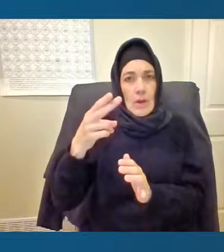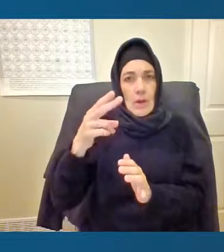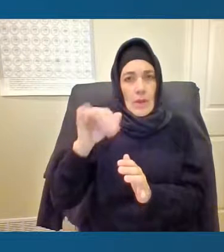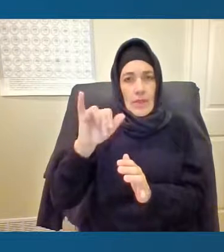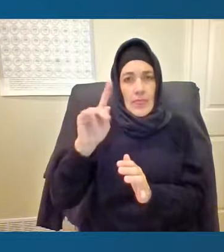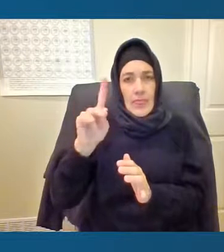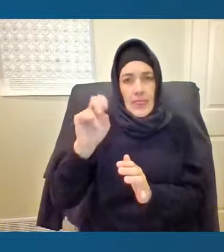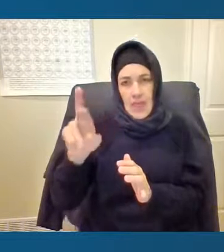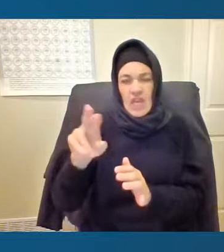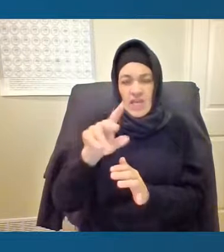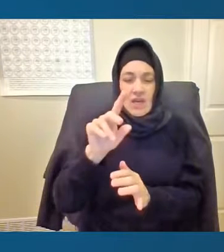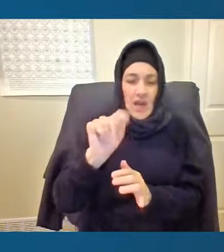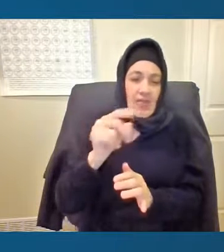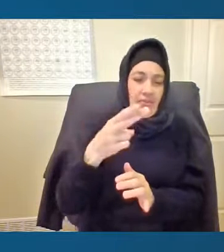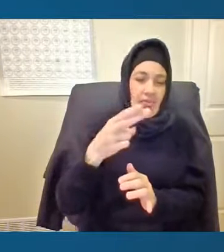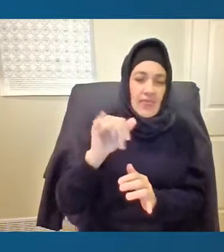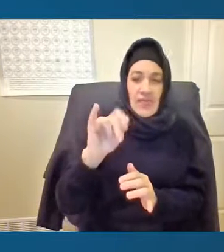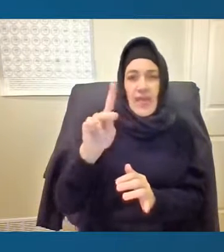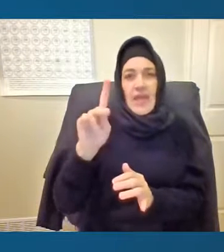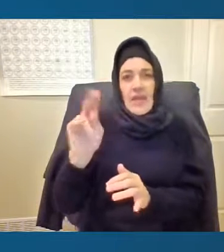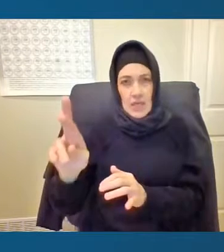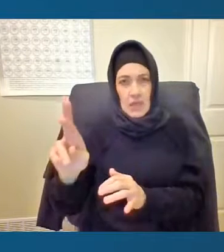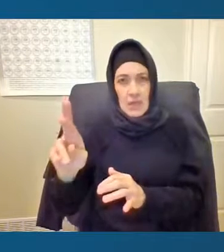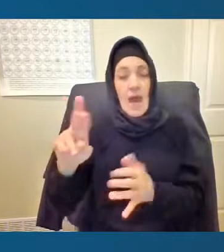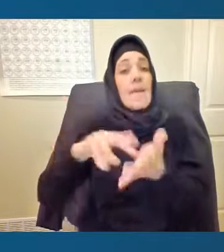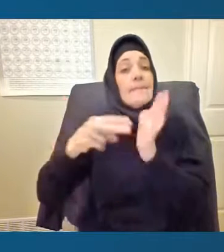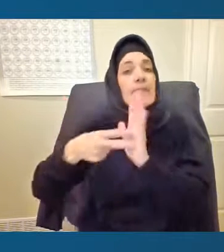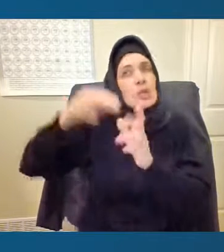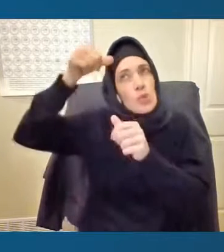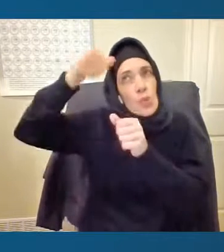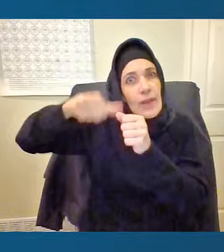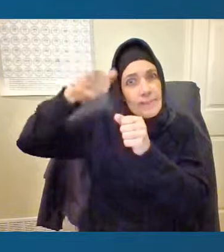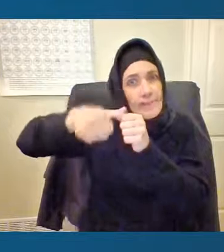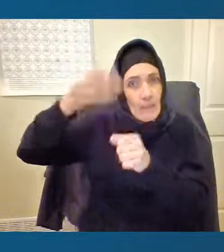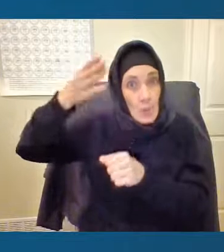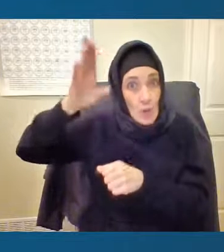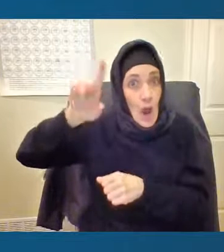God, right? That's our easiest way of translating it. But